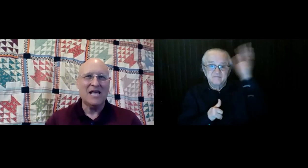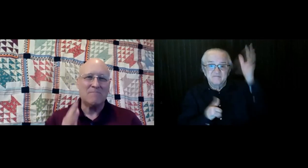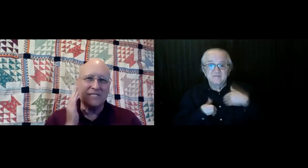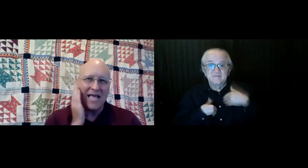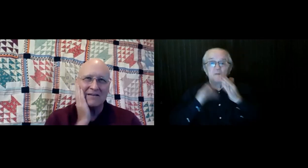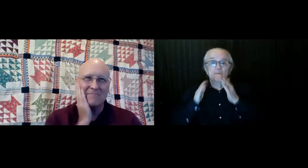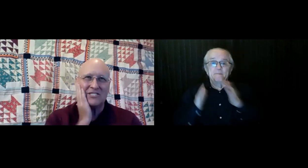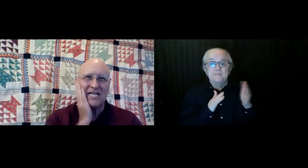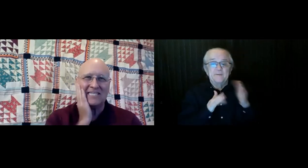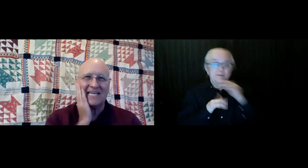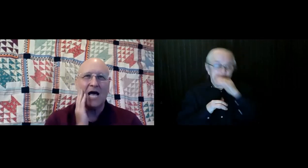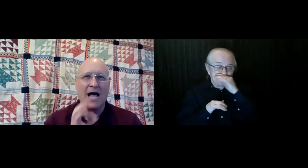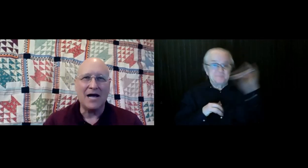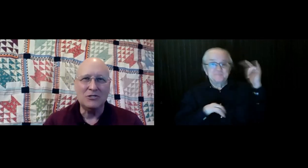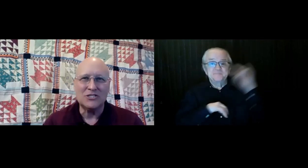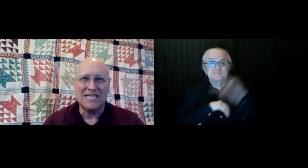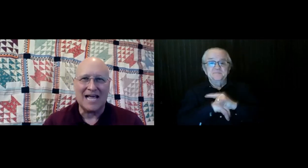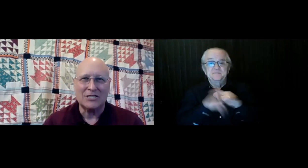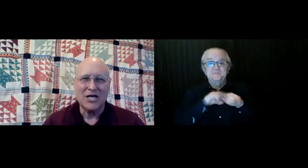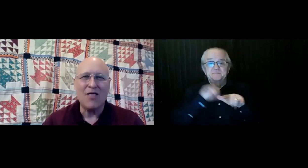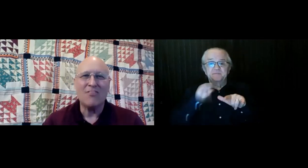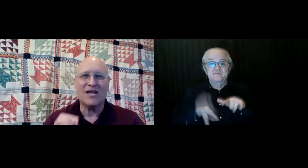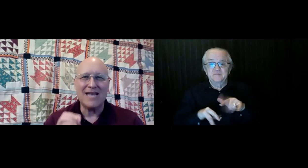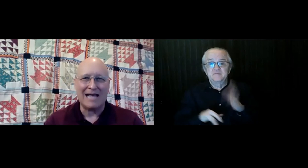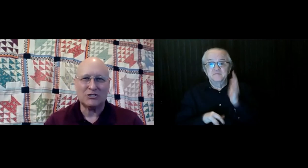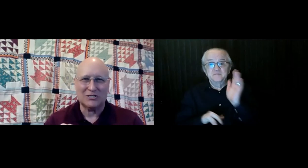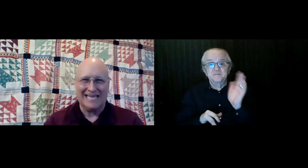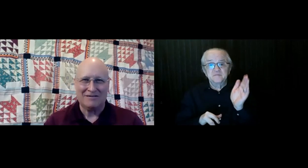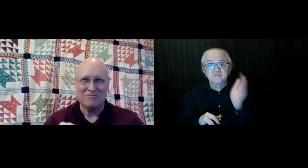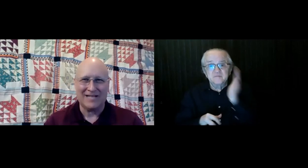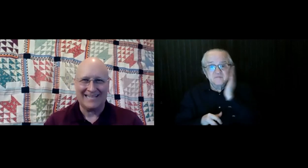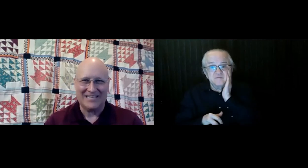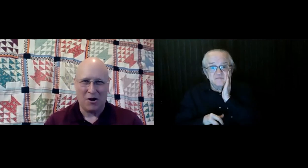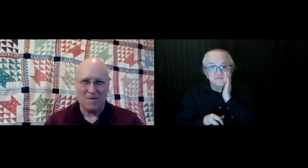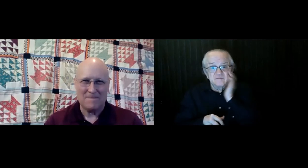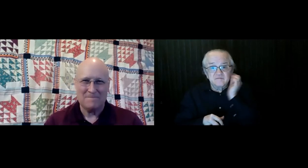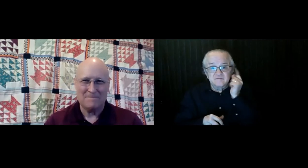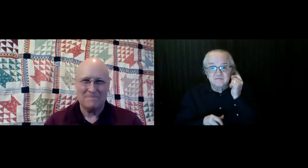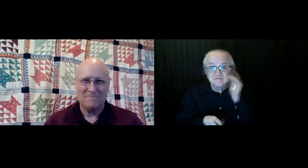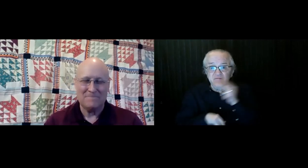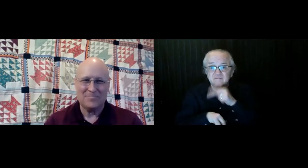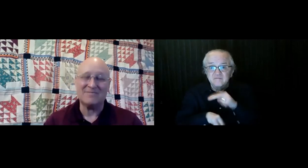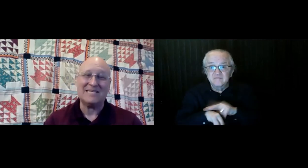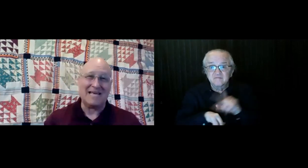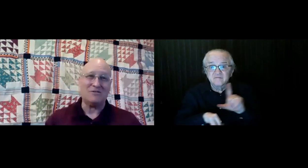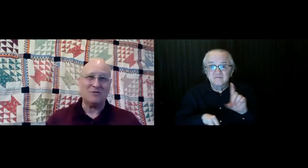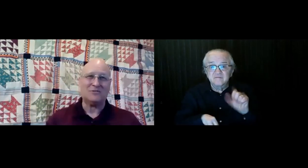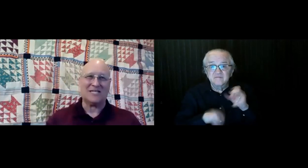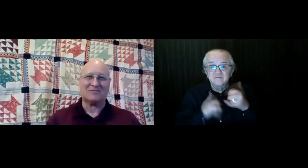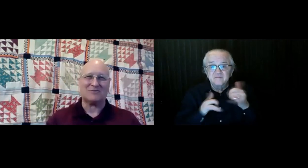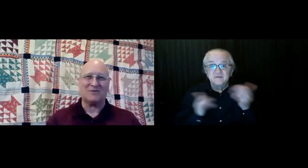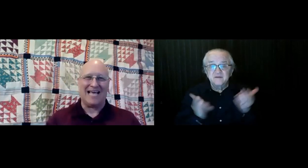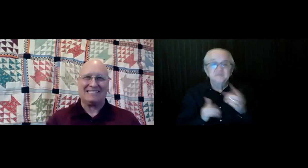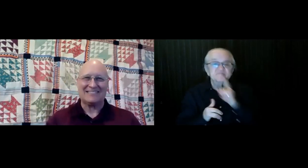plane, he put his hand on my cheek and he said, I understand the National League plays here. And they did, the